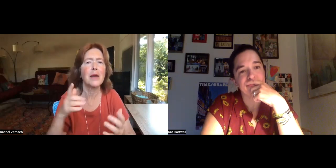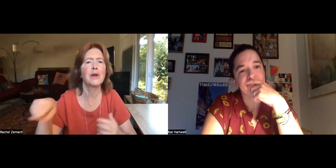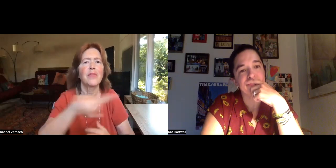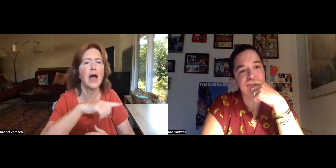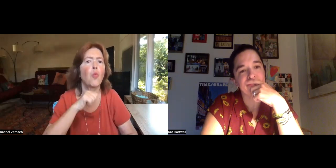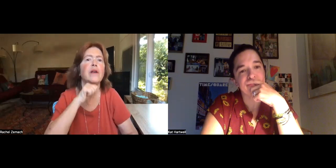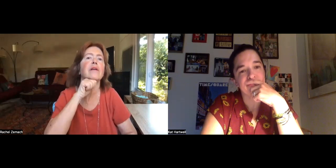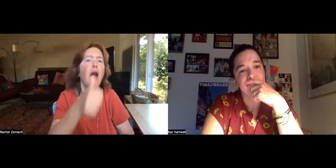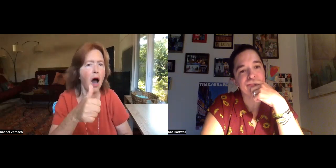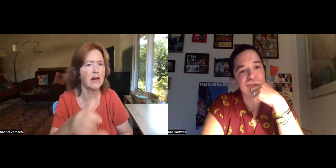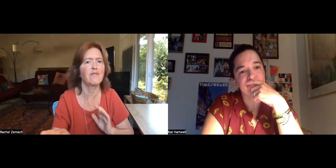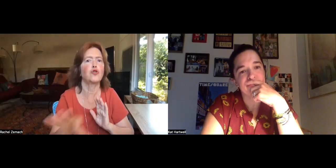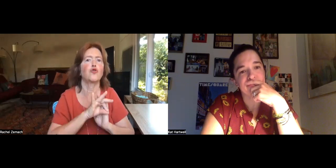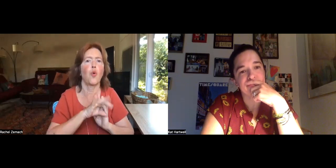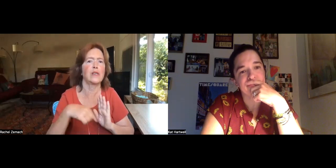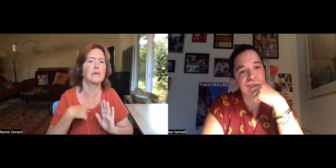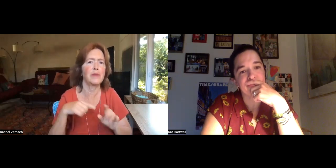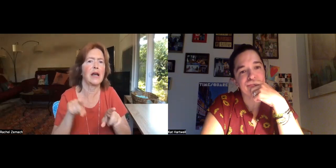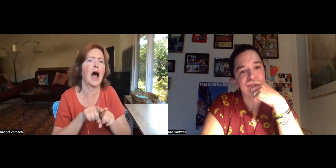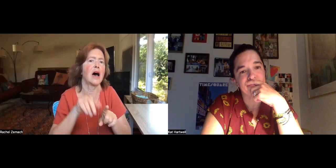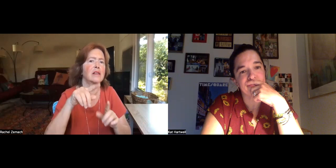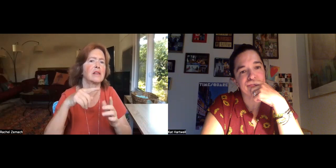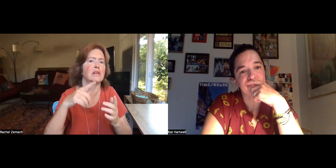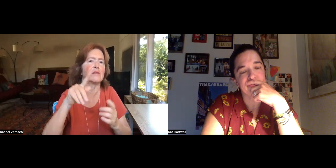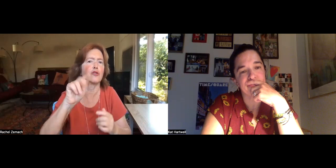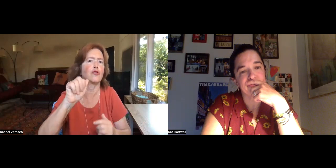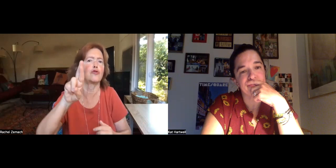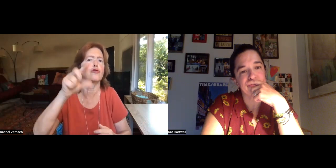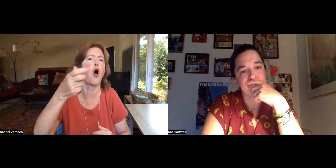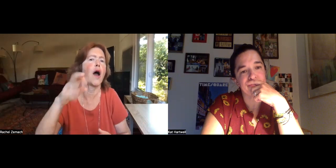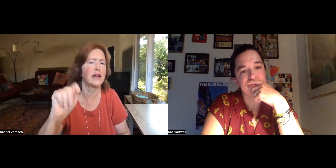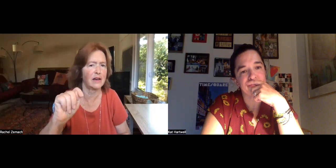maybe they would not have chosen me as